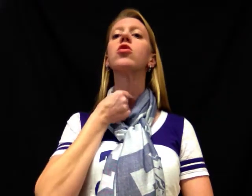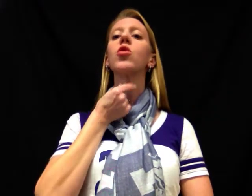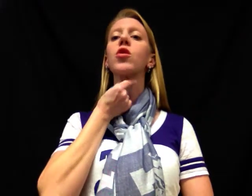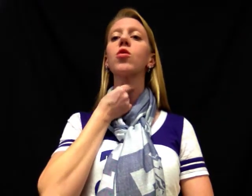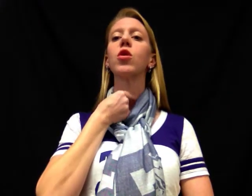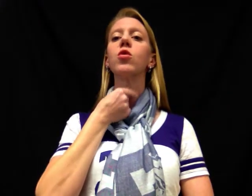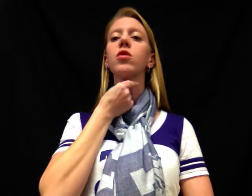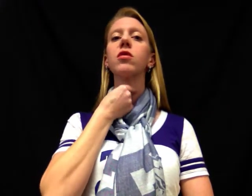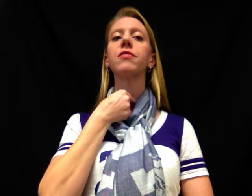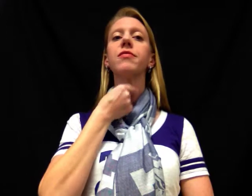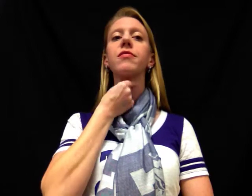sore throat,